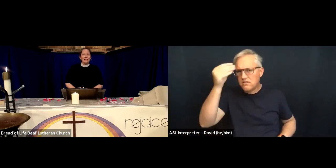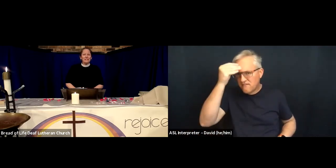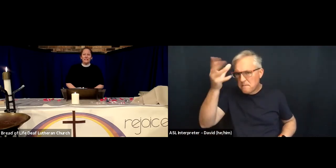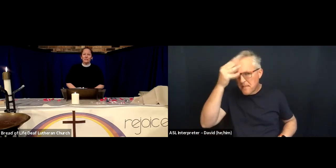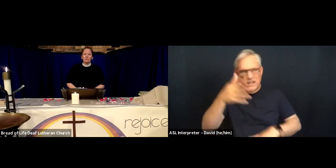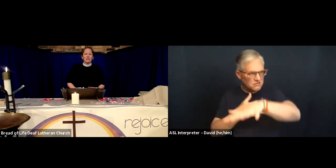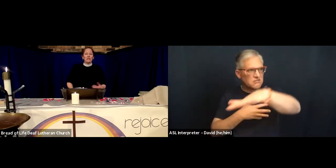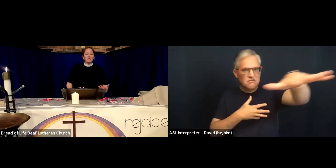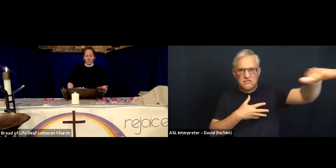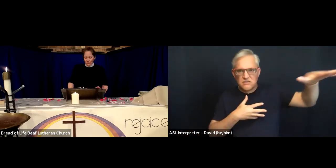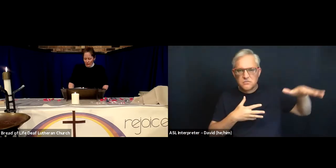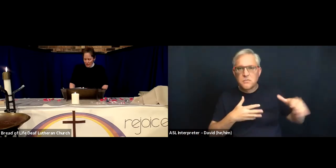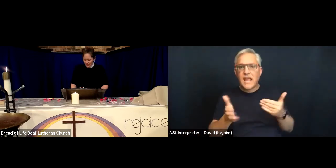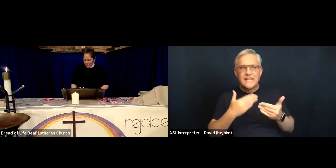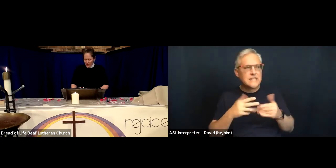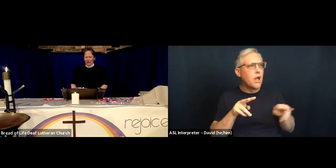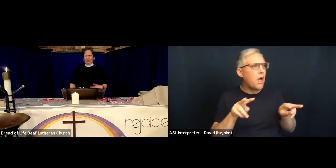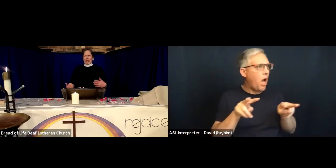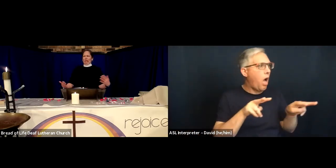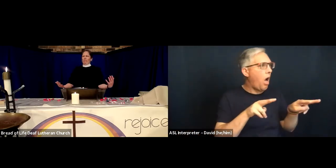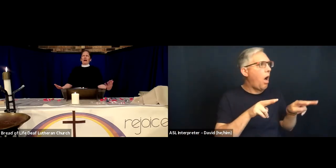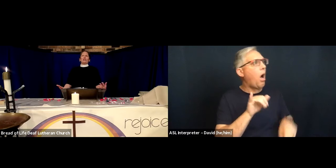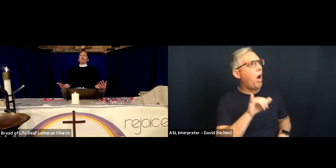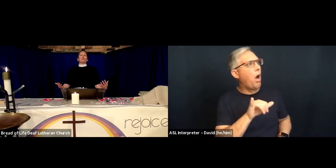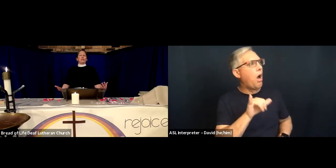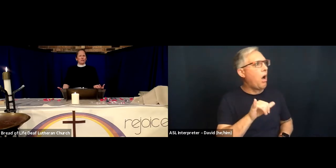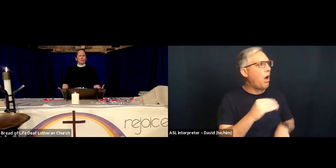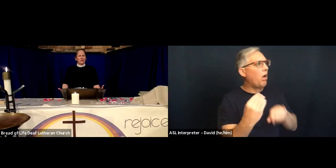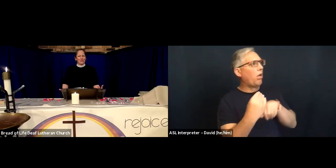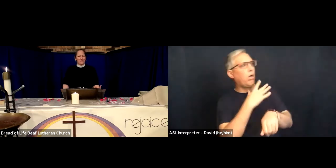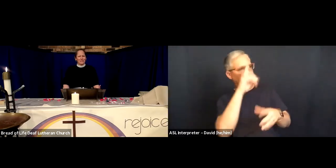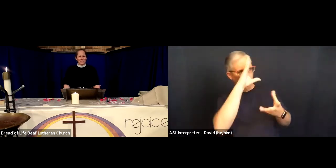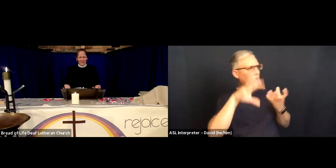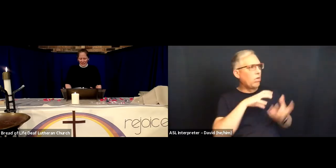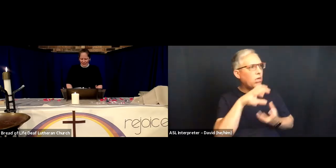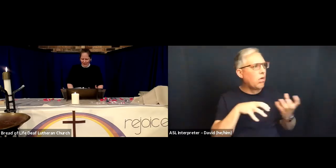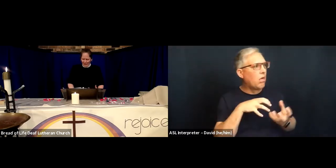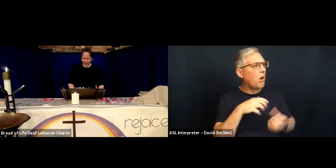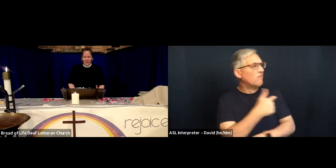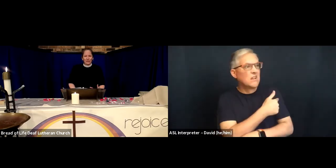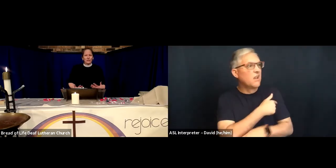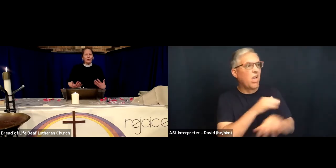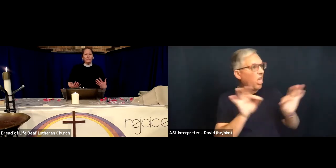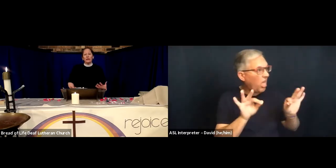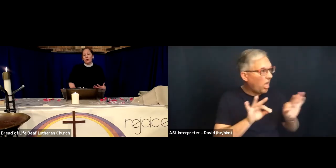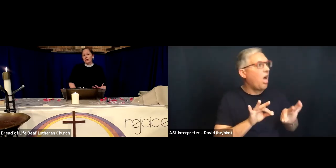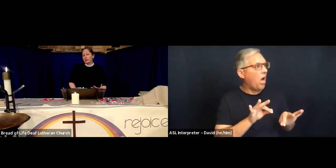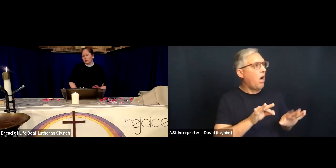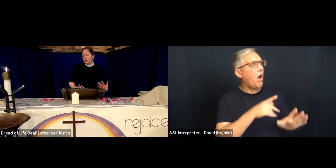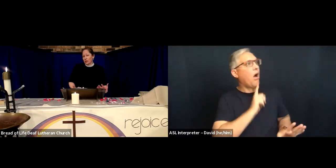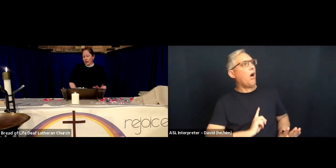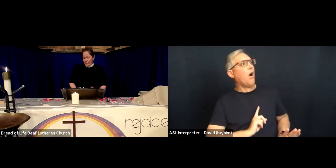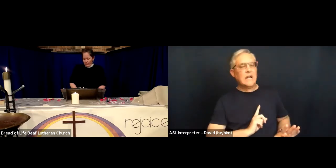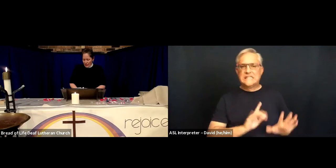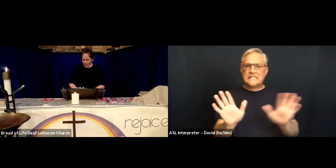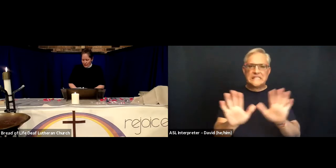and it's easy to be confused and to feel like, I'm not sure that I should do this. So I encourage